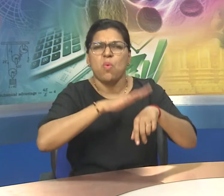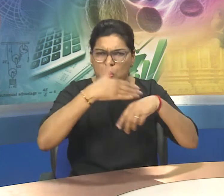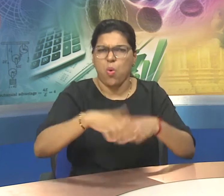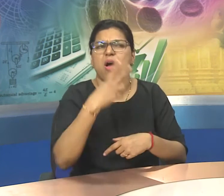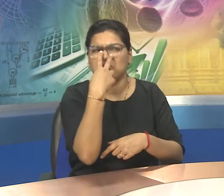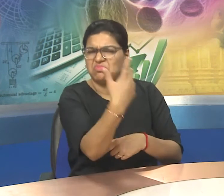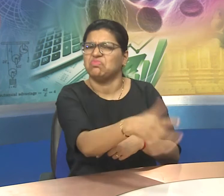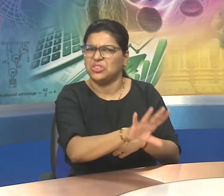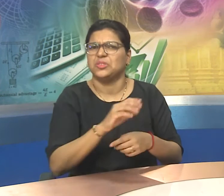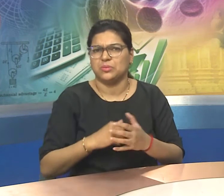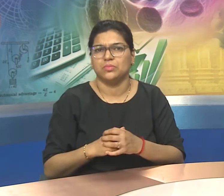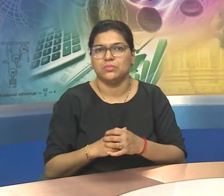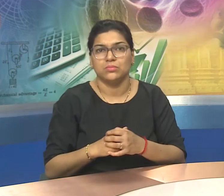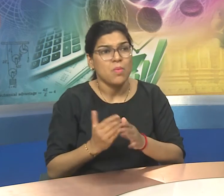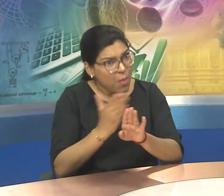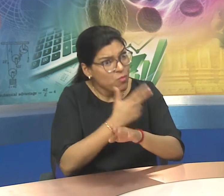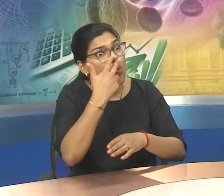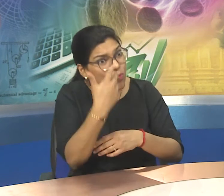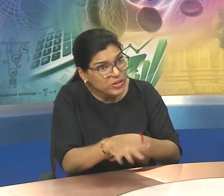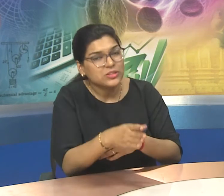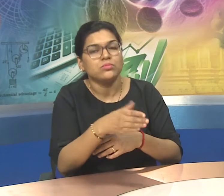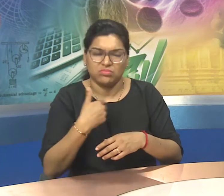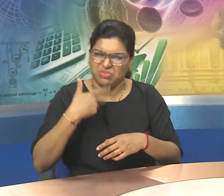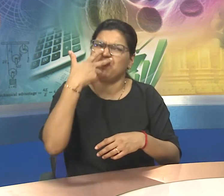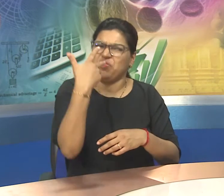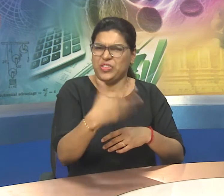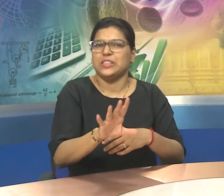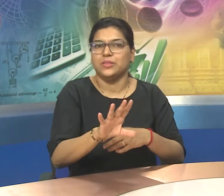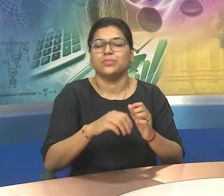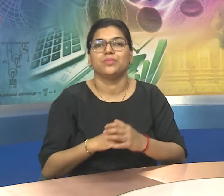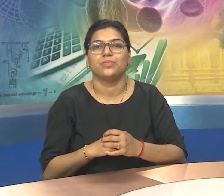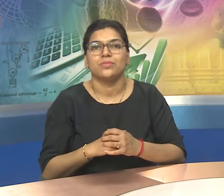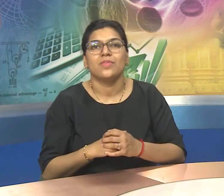Rohan has seen this movie. It means